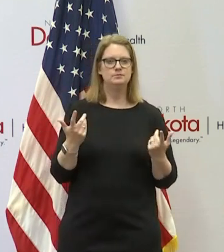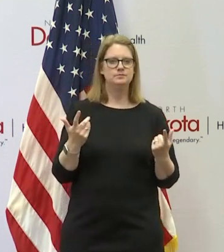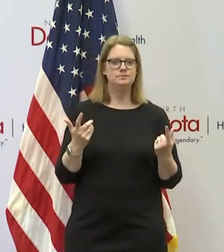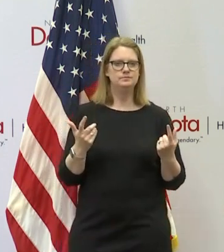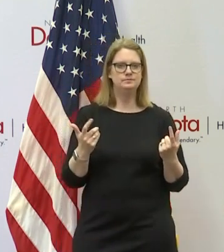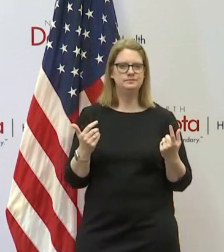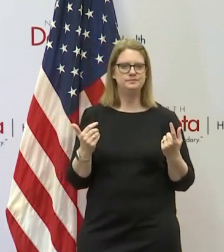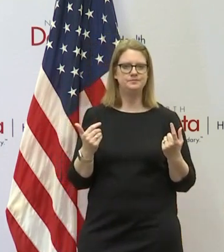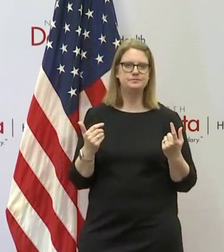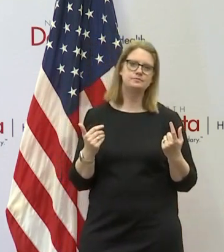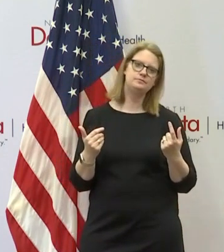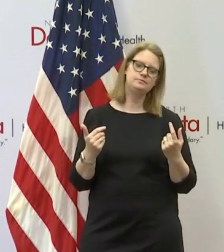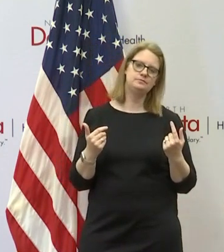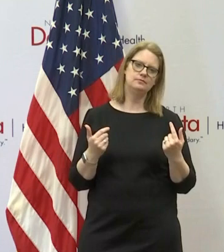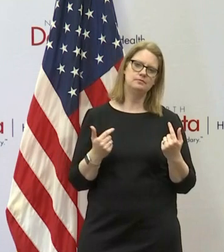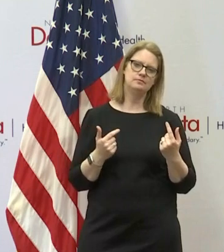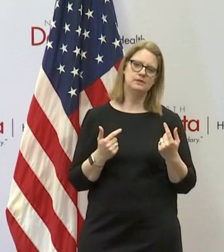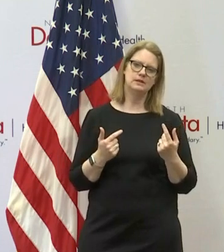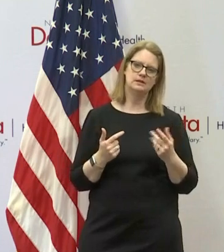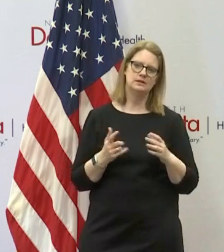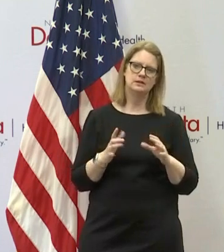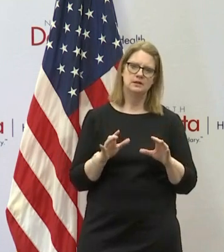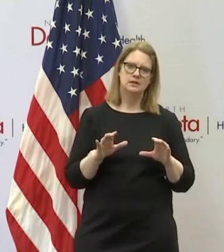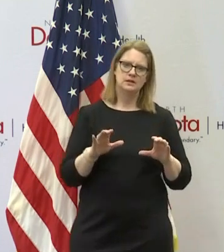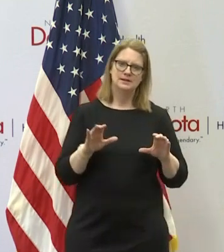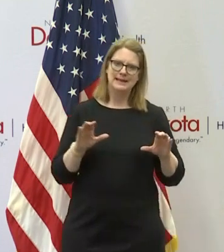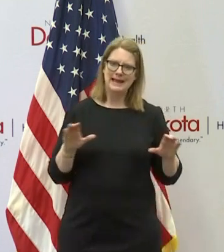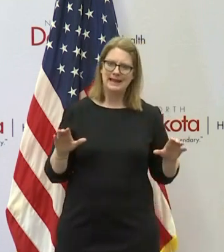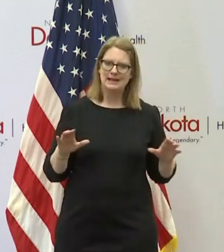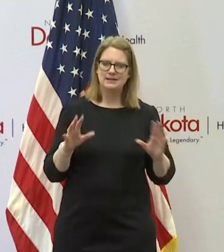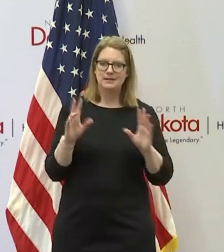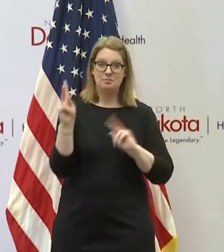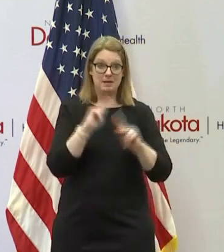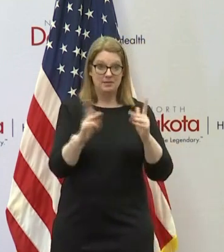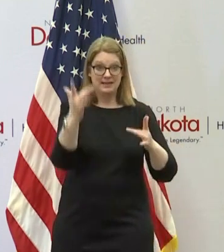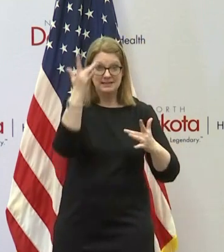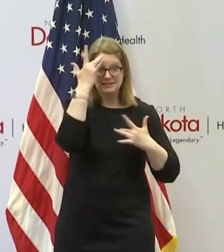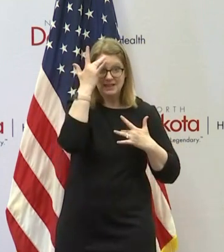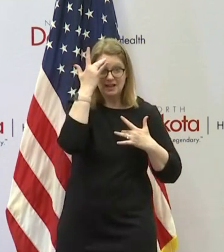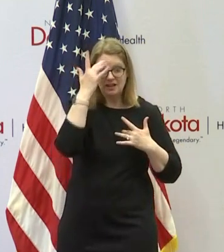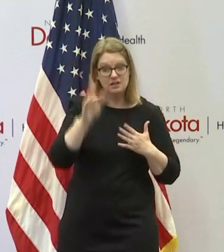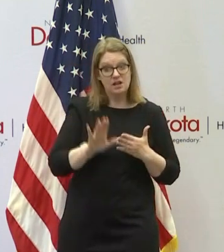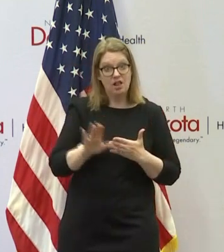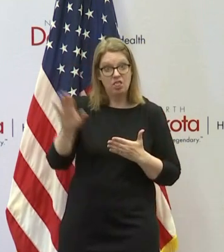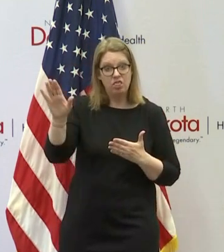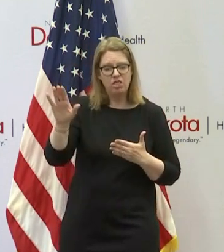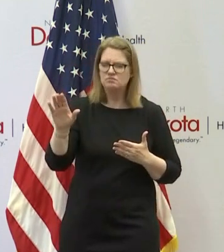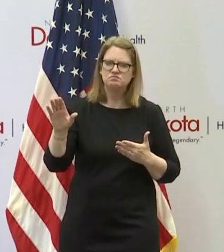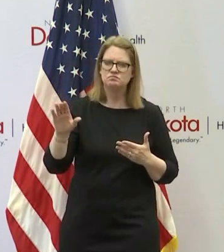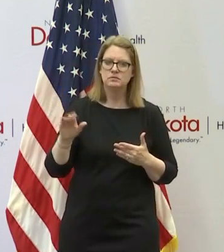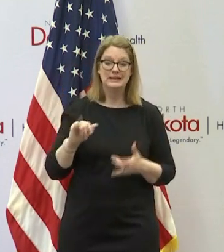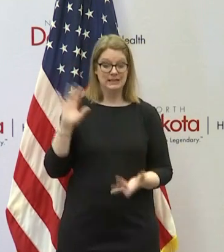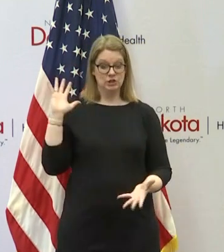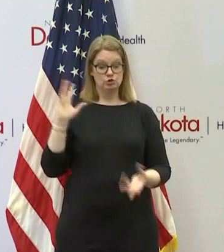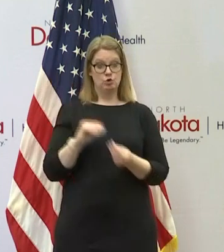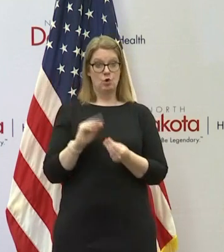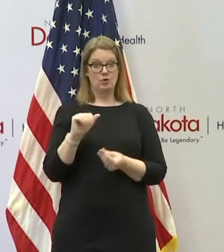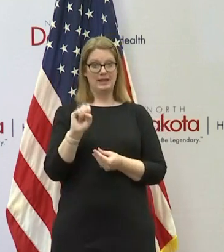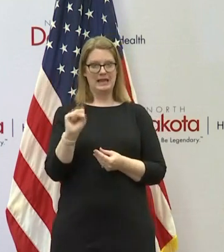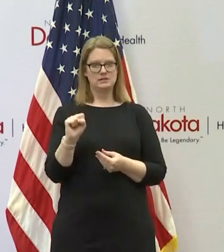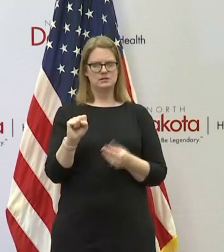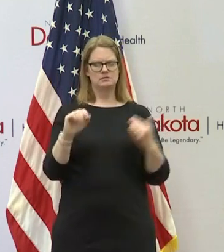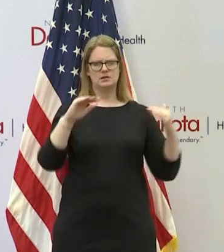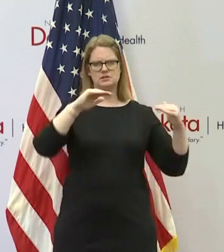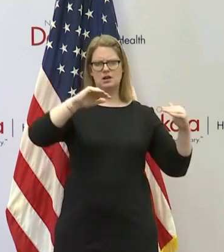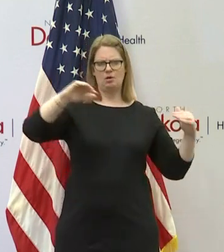the active cases is not trending up, so if people are still nervous about that, I mean, if they're looking at cumulative cases, it's always going to